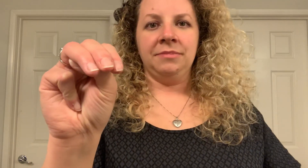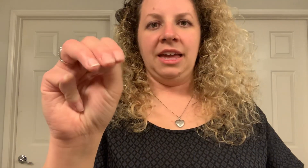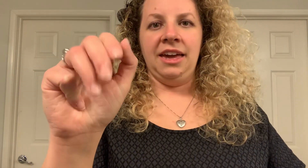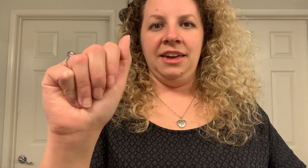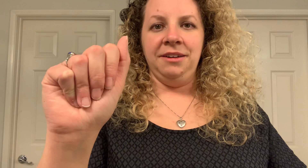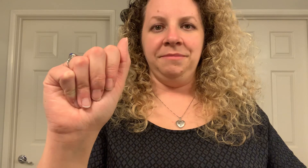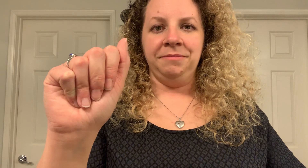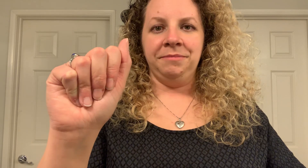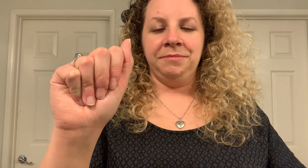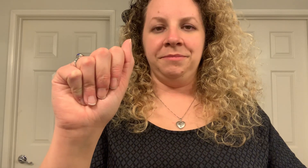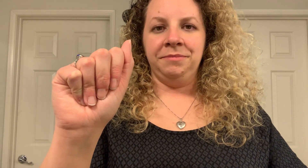A,